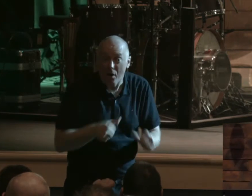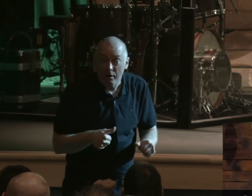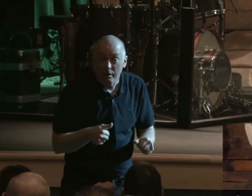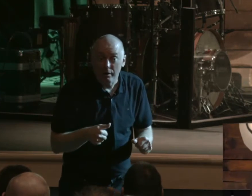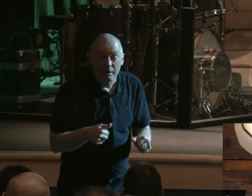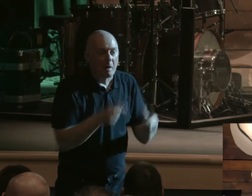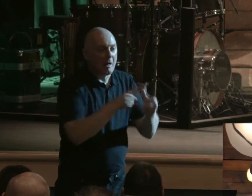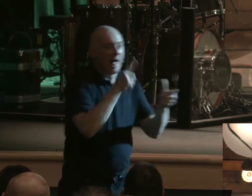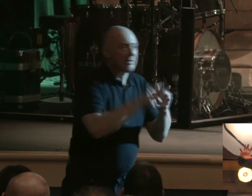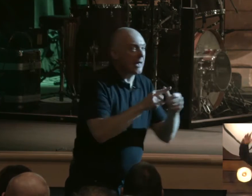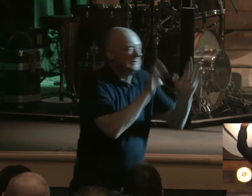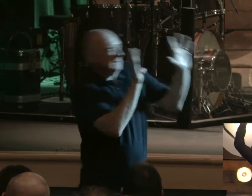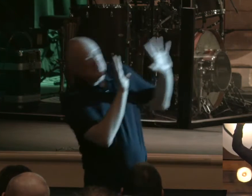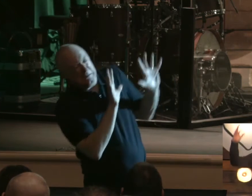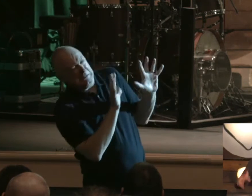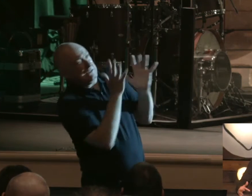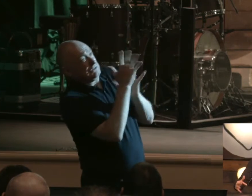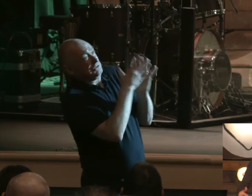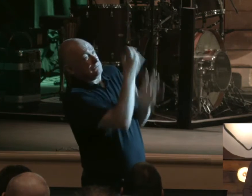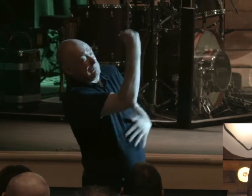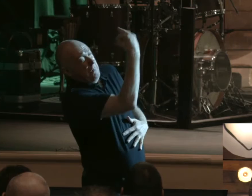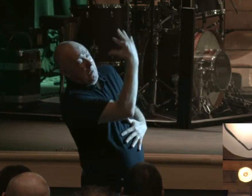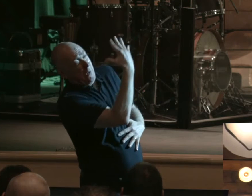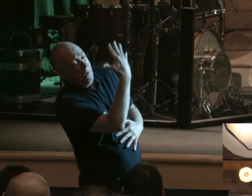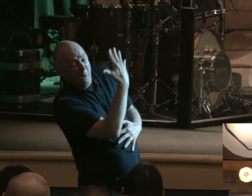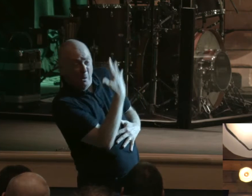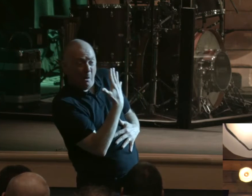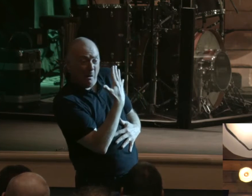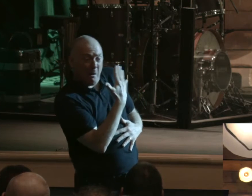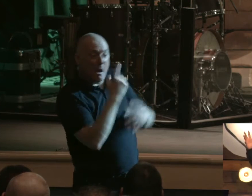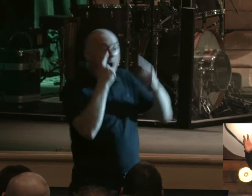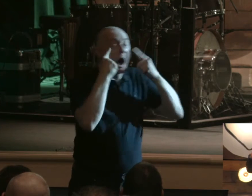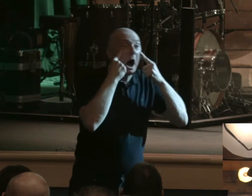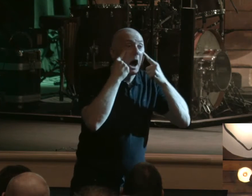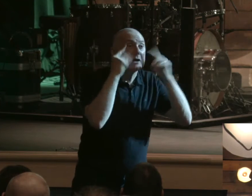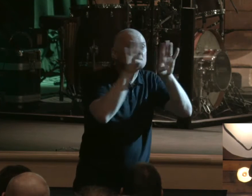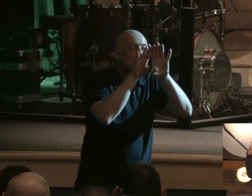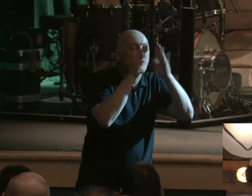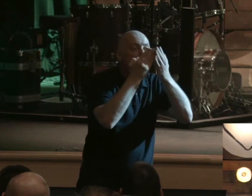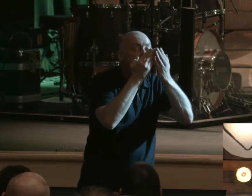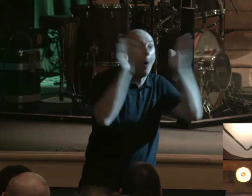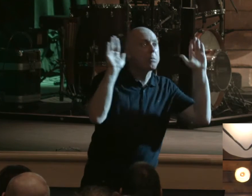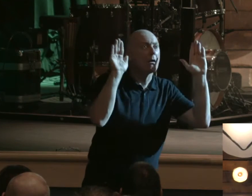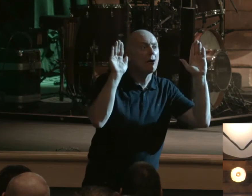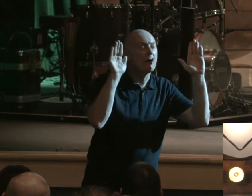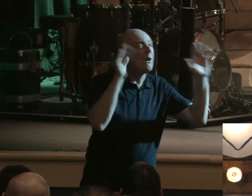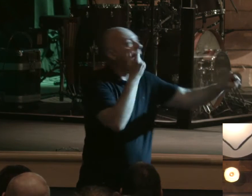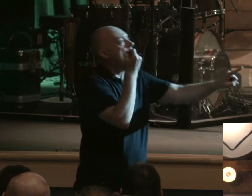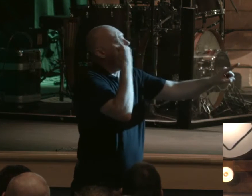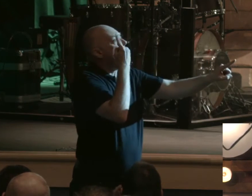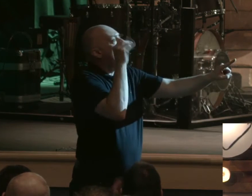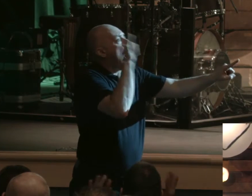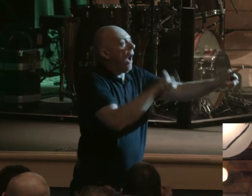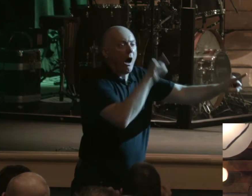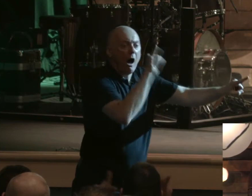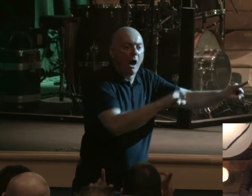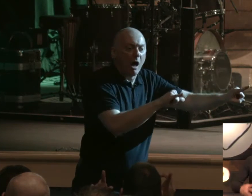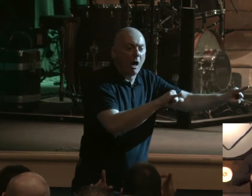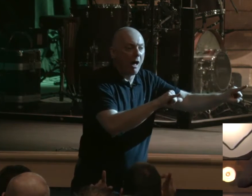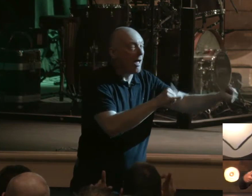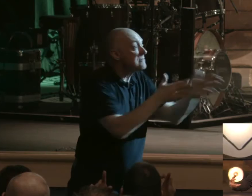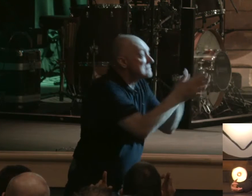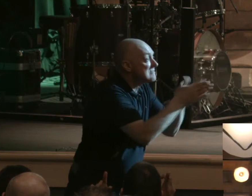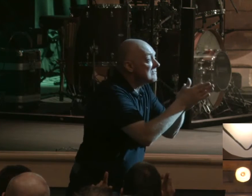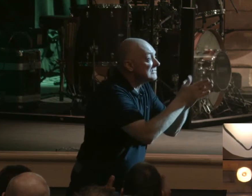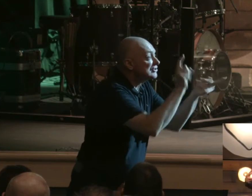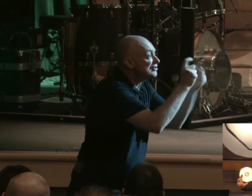is confronted, though, by the grace of God, by the light of Jesus Christ. His eyes are open. The scales are lifted. He literally goes from death to life.